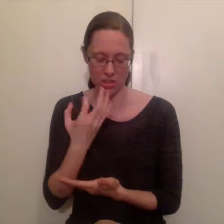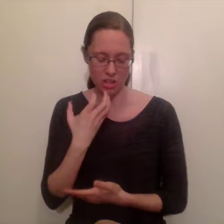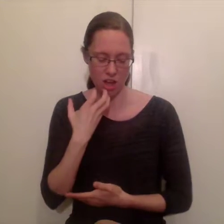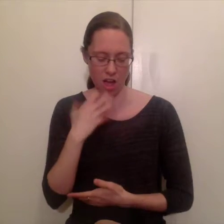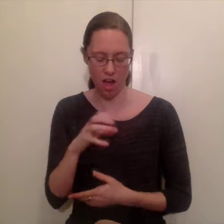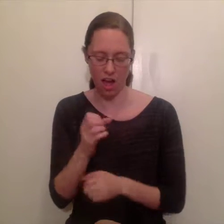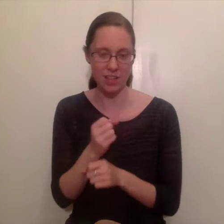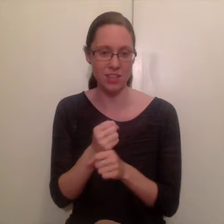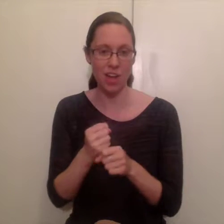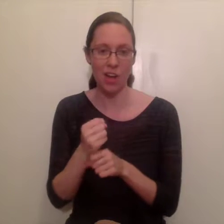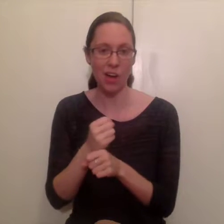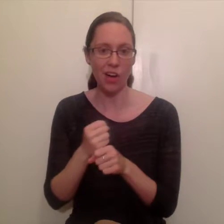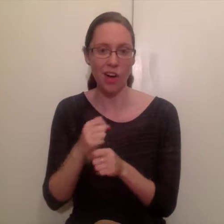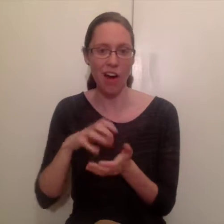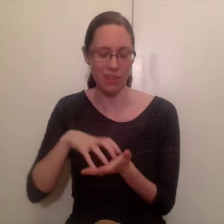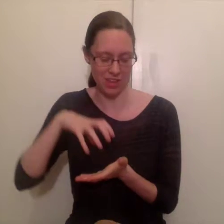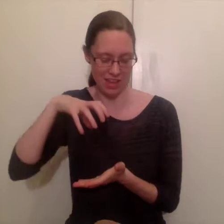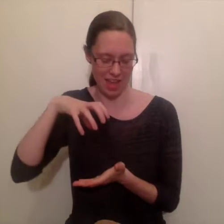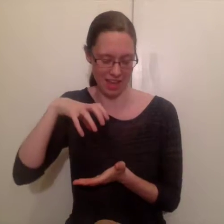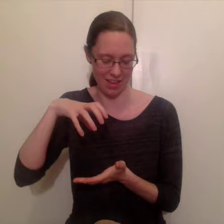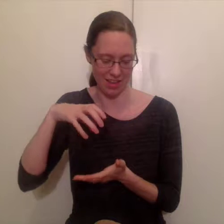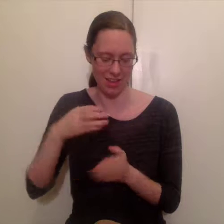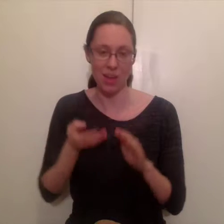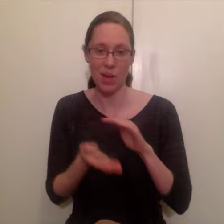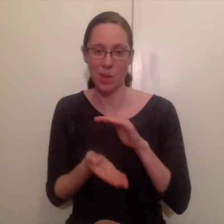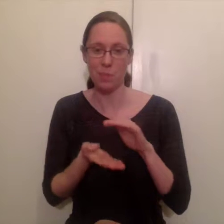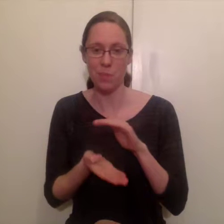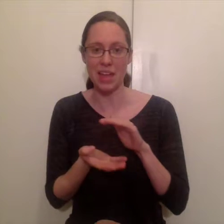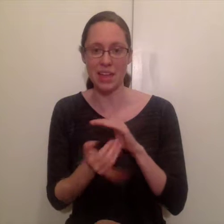fresh, hot coffee cake baking.